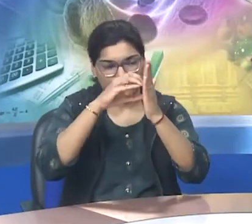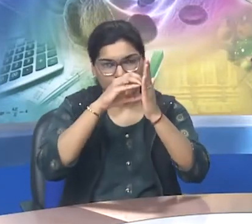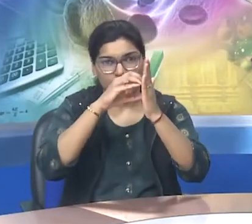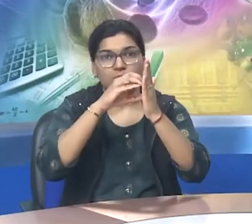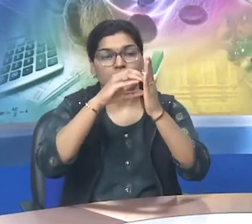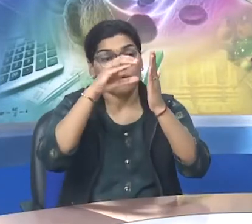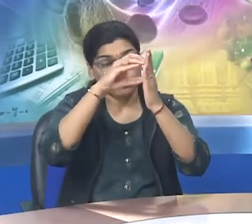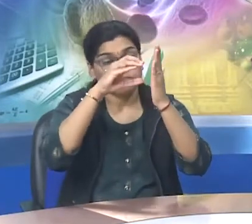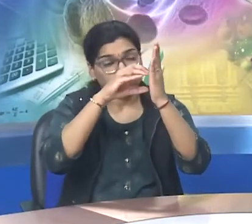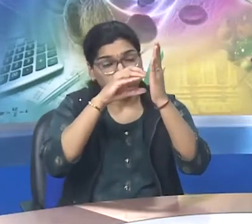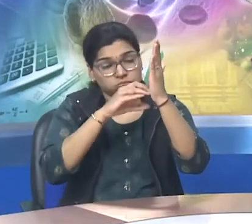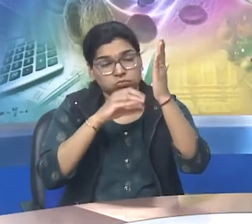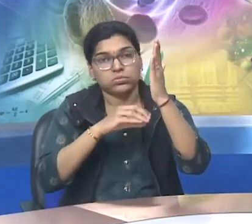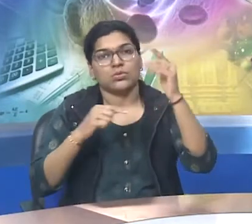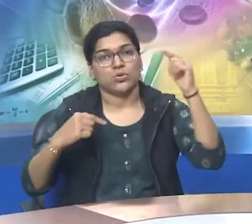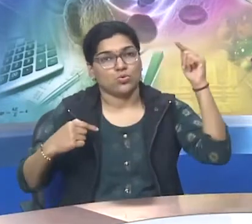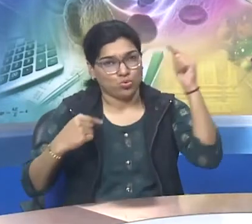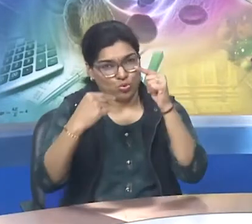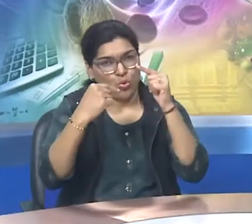These lines from the poem,